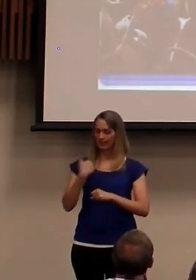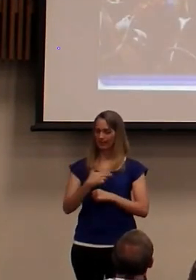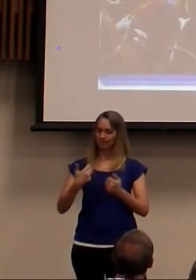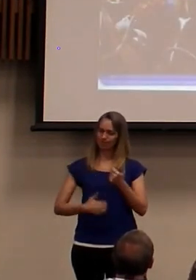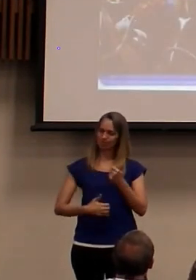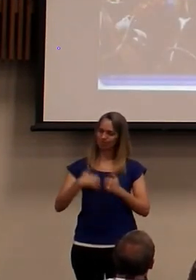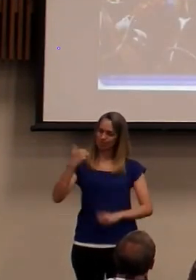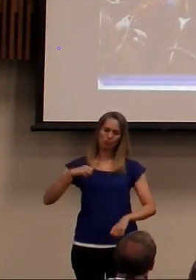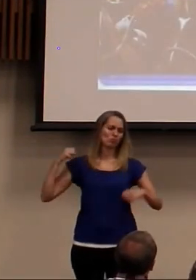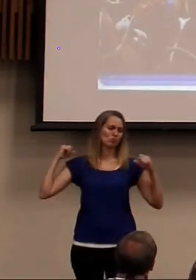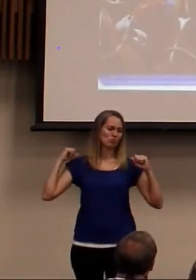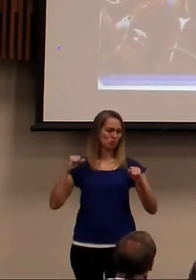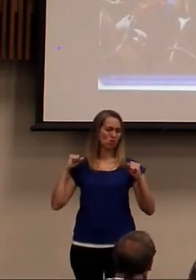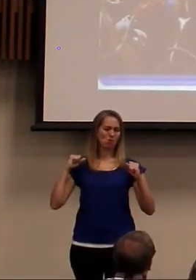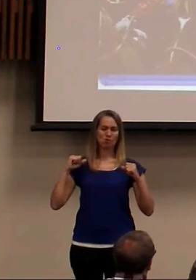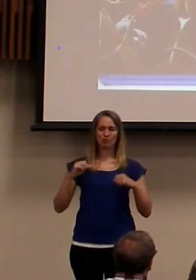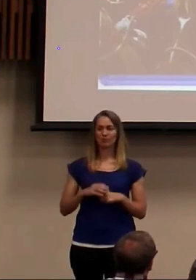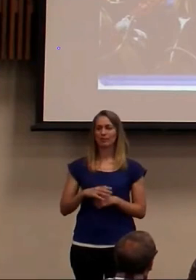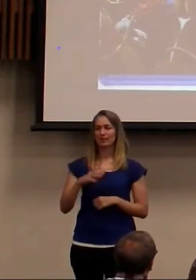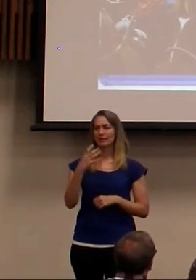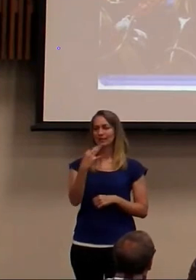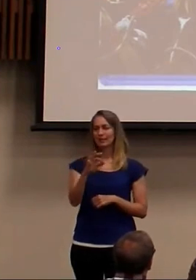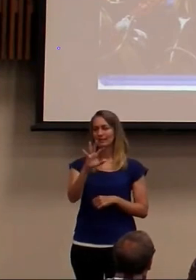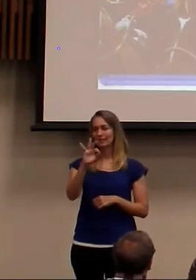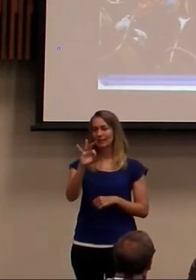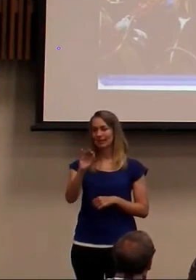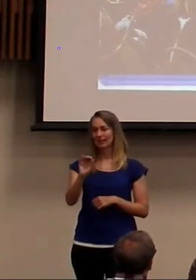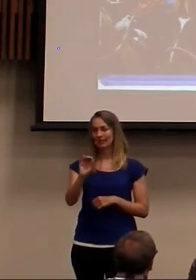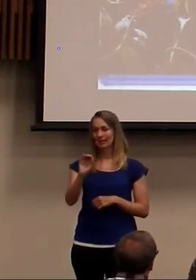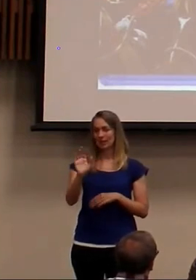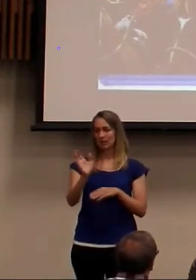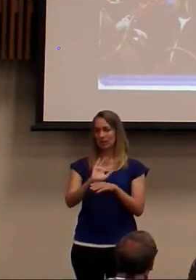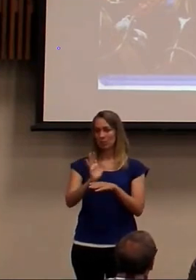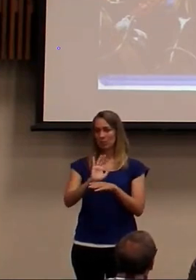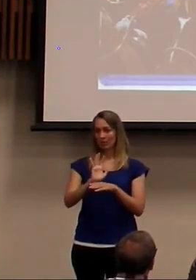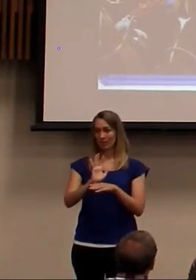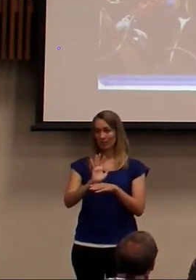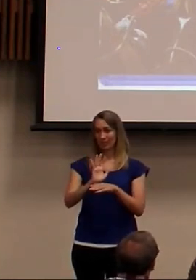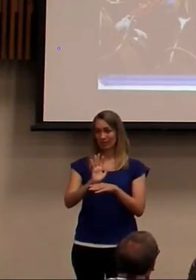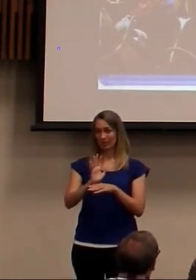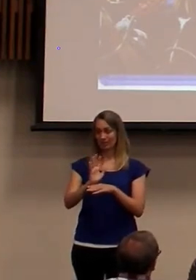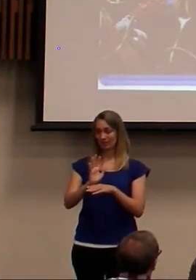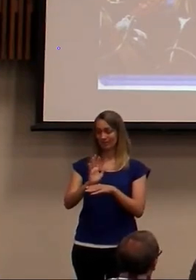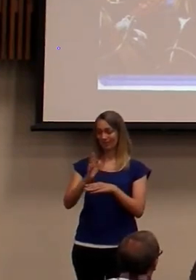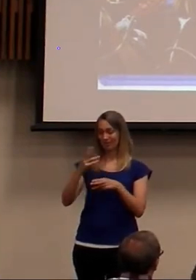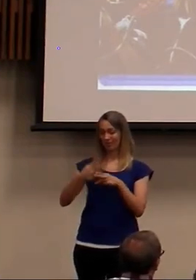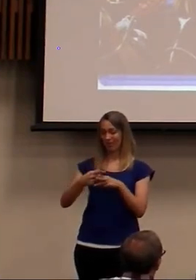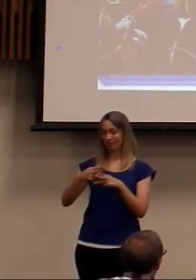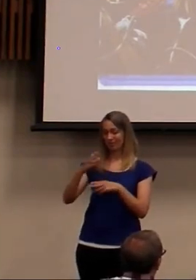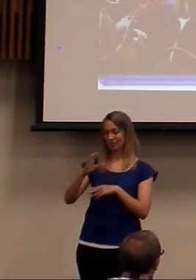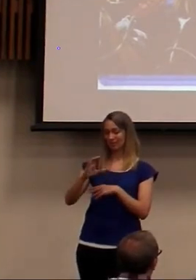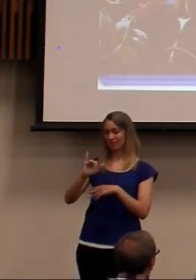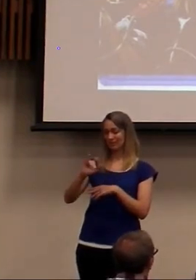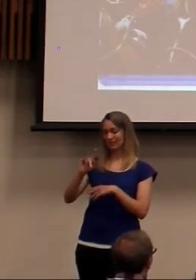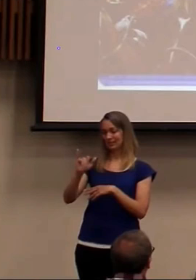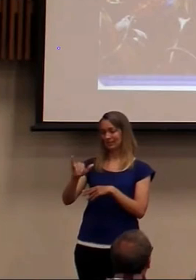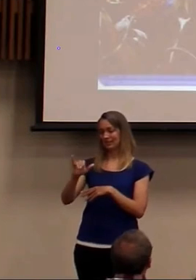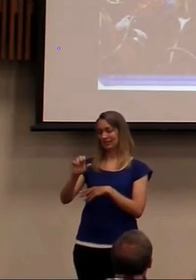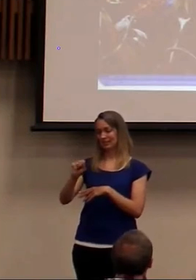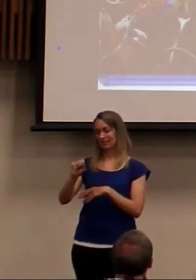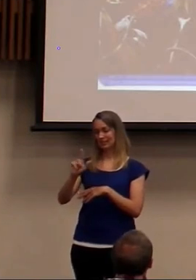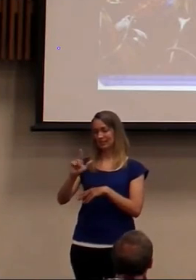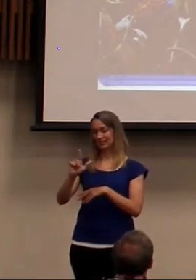strong. In 1990, there was a movie come out that really impacted my life, and it's called City Slickers. It didn't really impact my life that